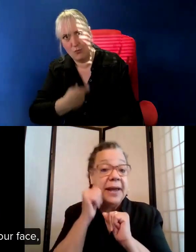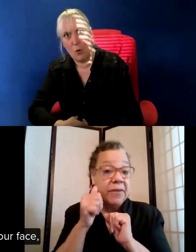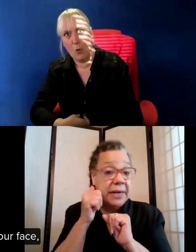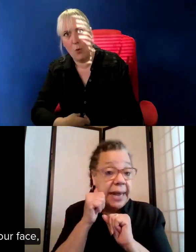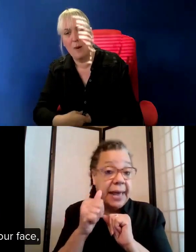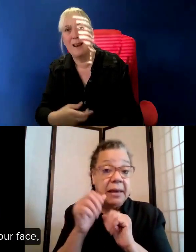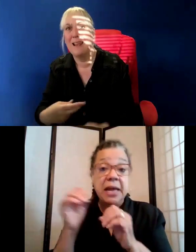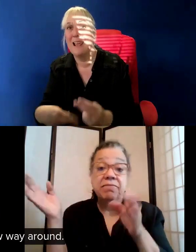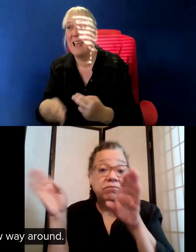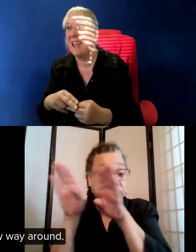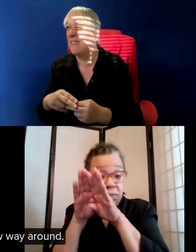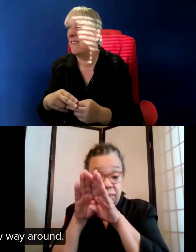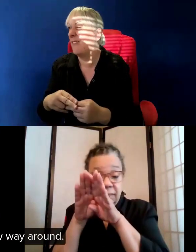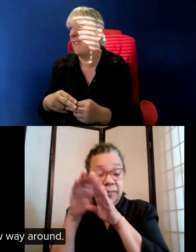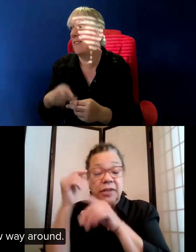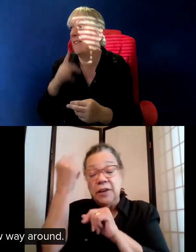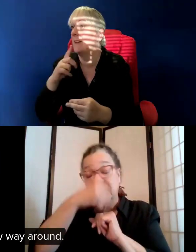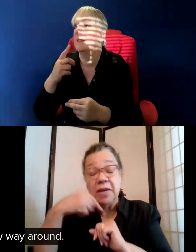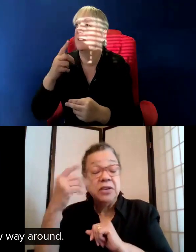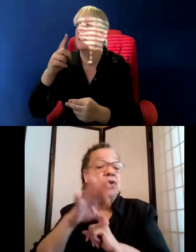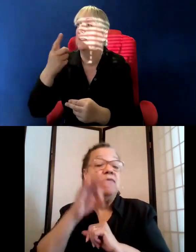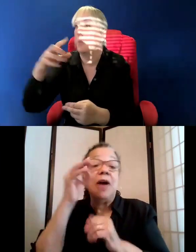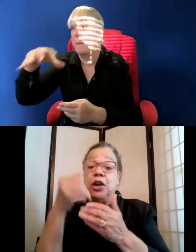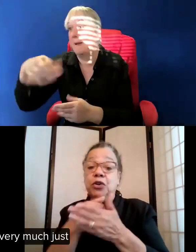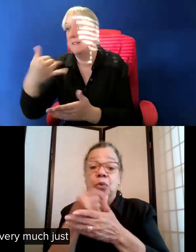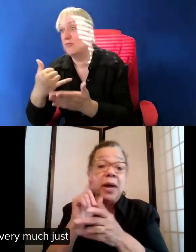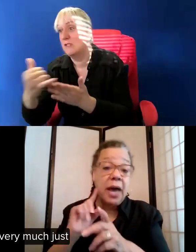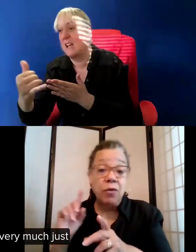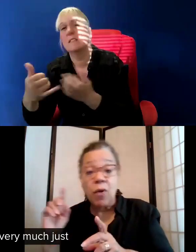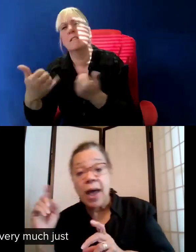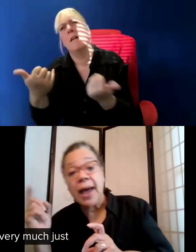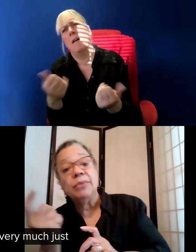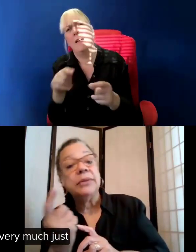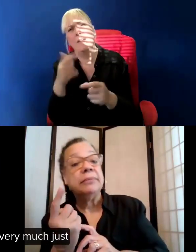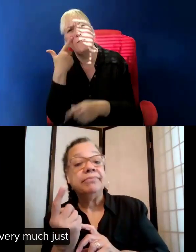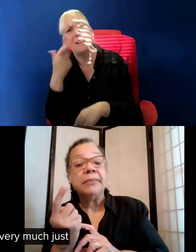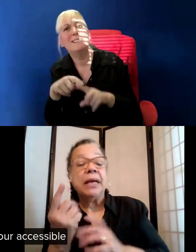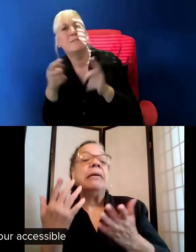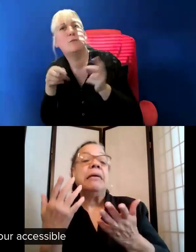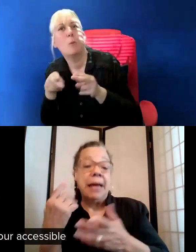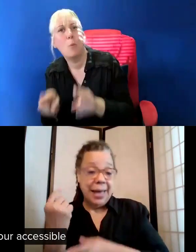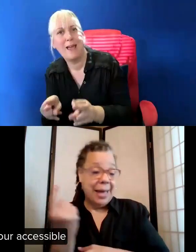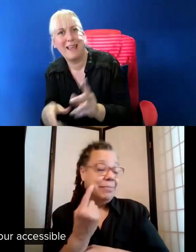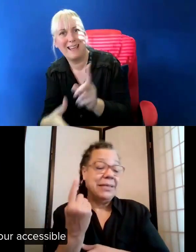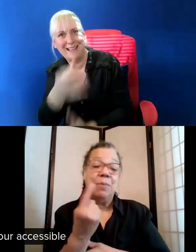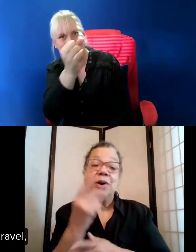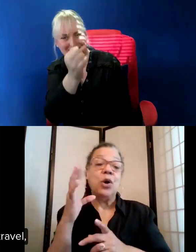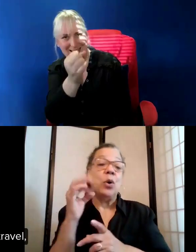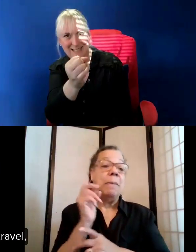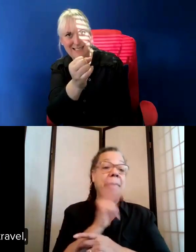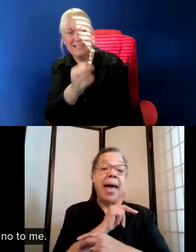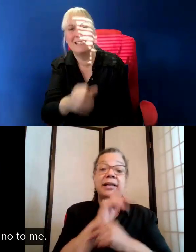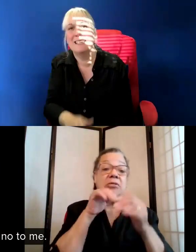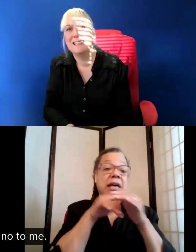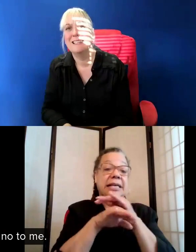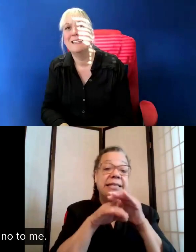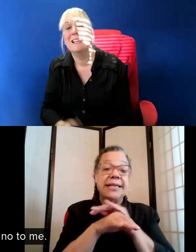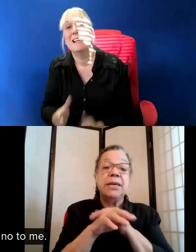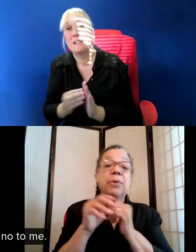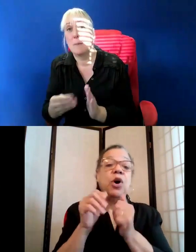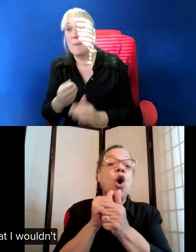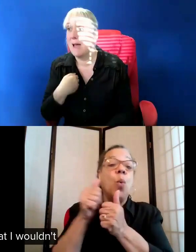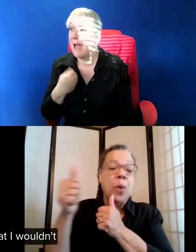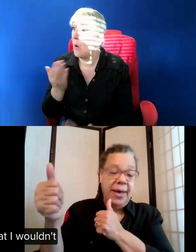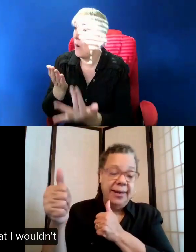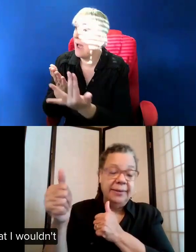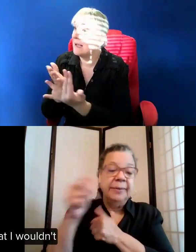shut in your face, you find a new way round. I'm somebody very much, just to go back to our accessible away travel, that was a no to